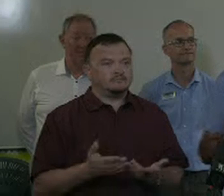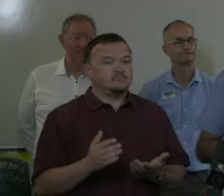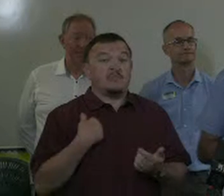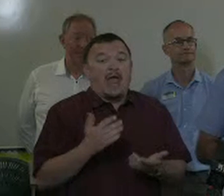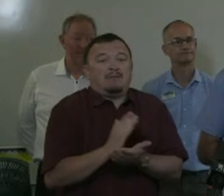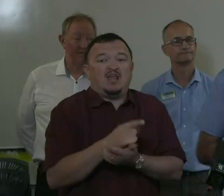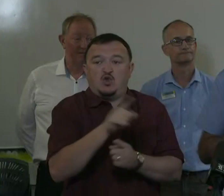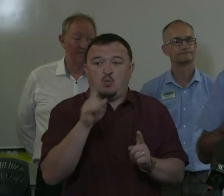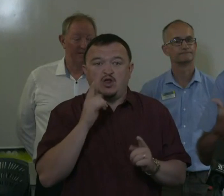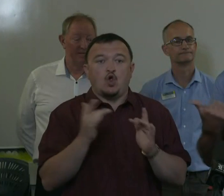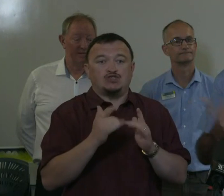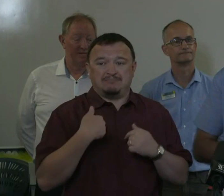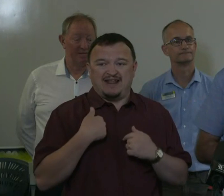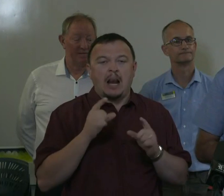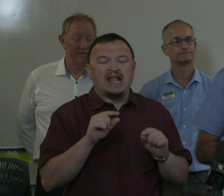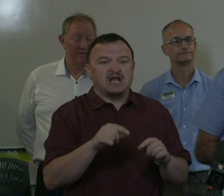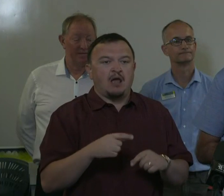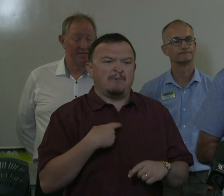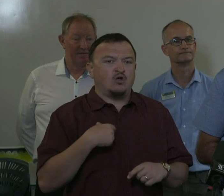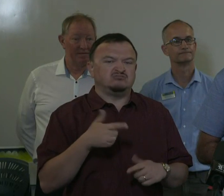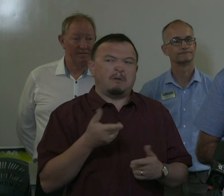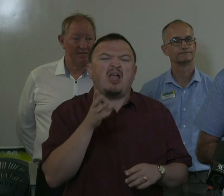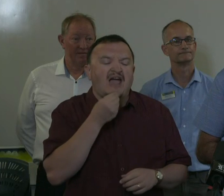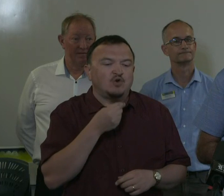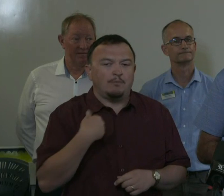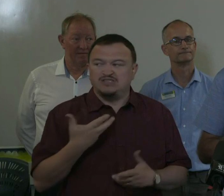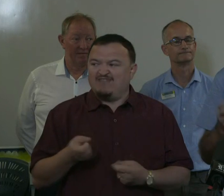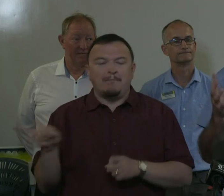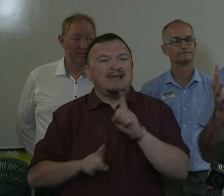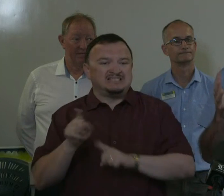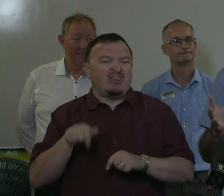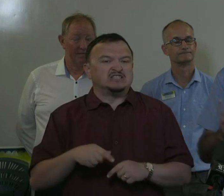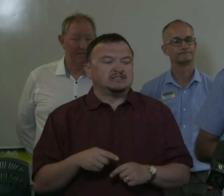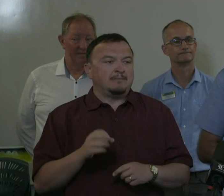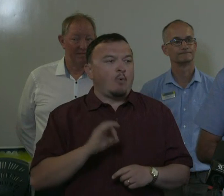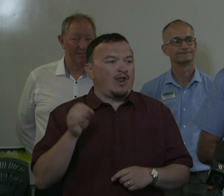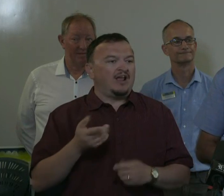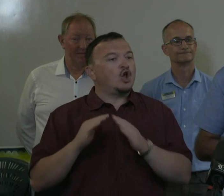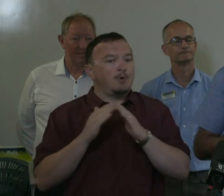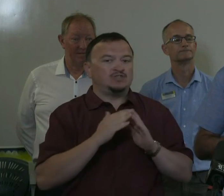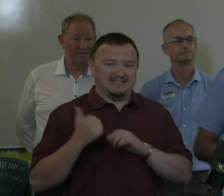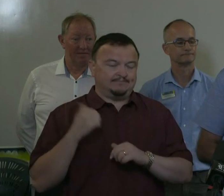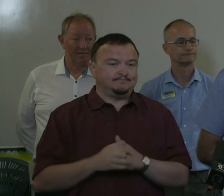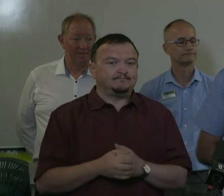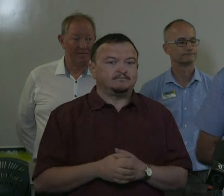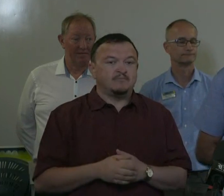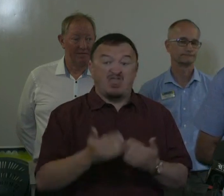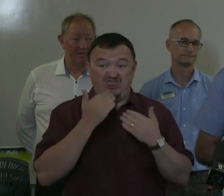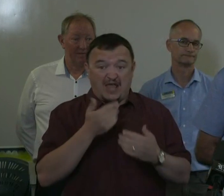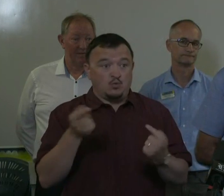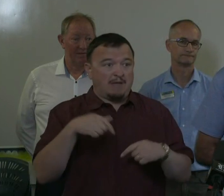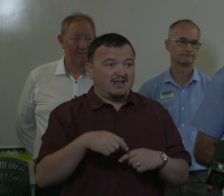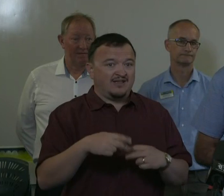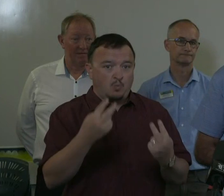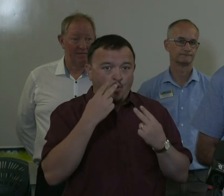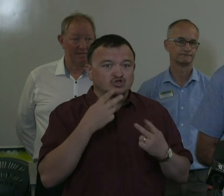which will probably be this afternoon because we're going into these 2 community meetings. So thank you very much for coming along and covering this as